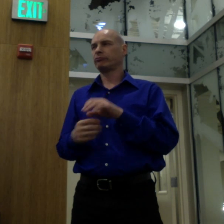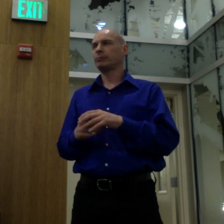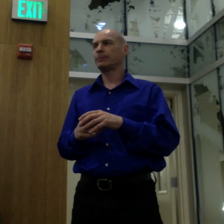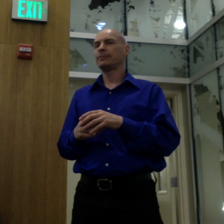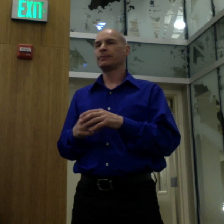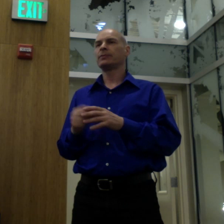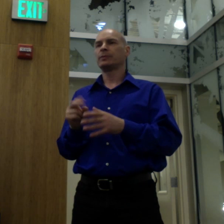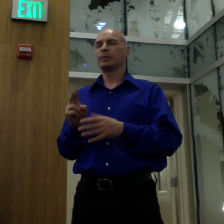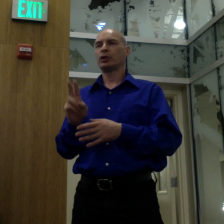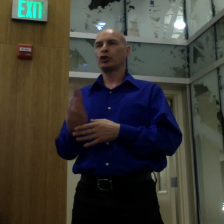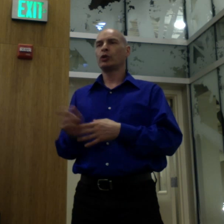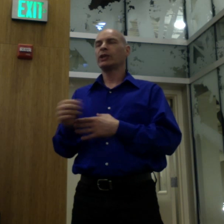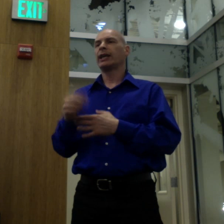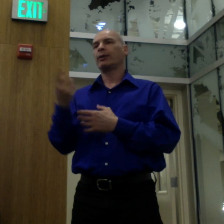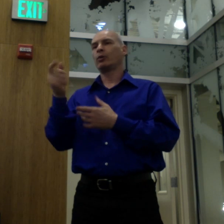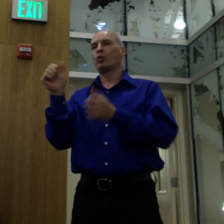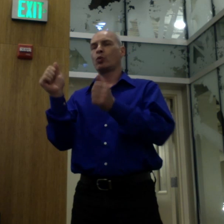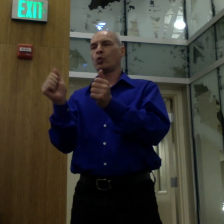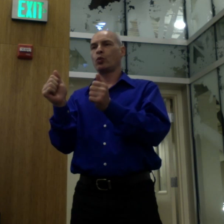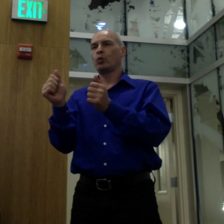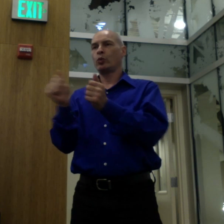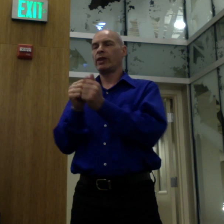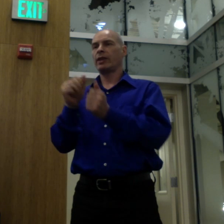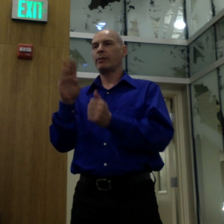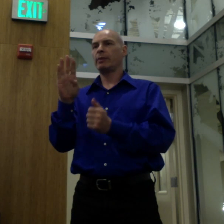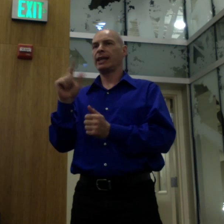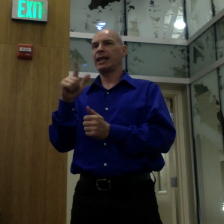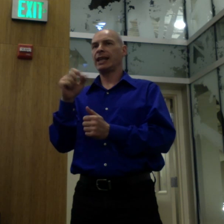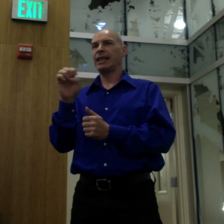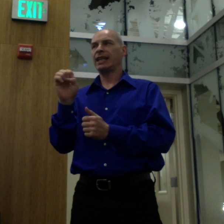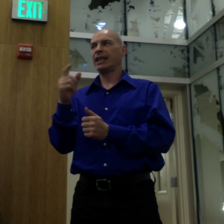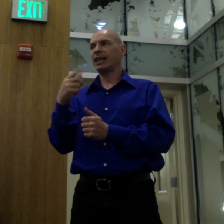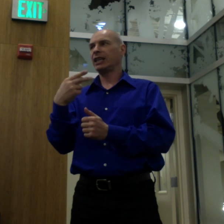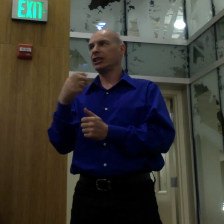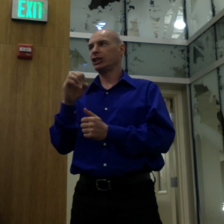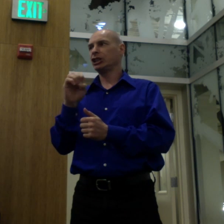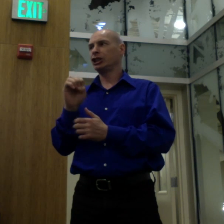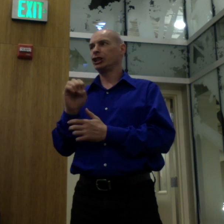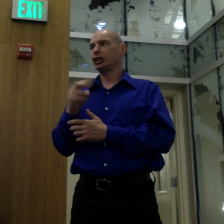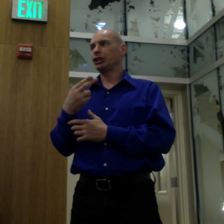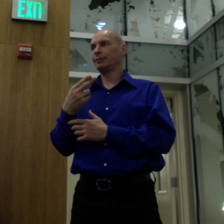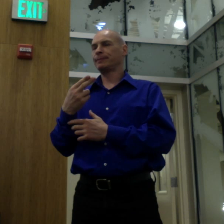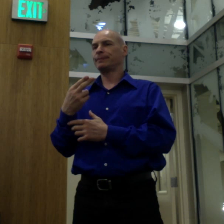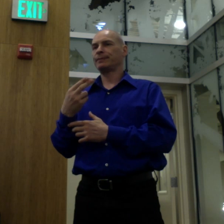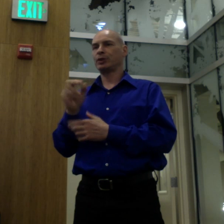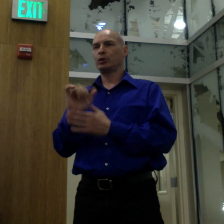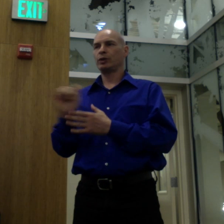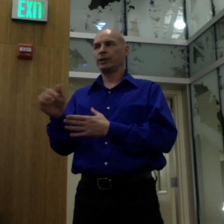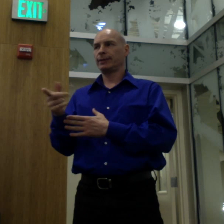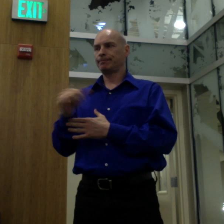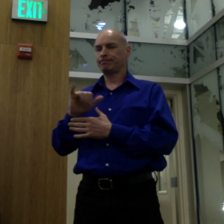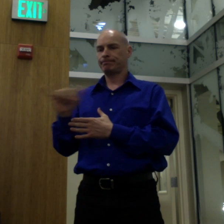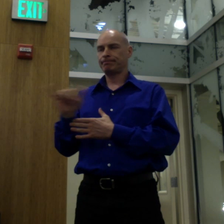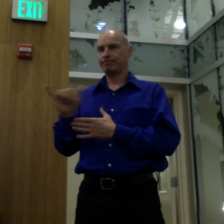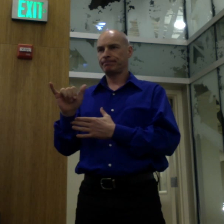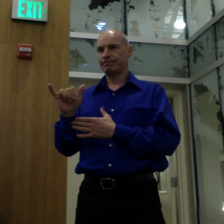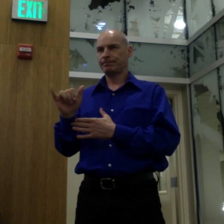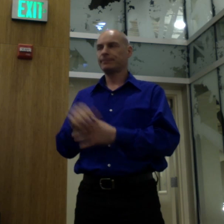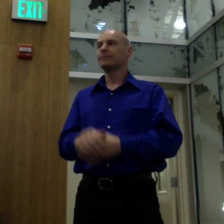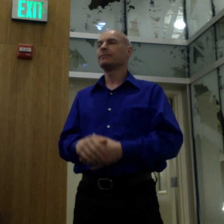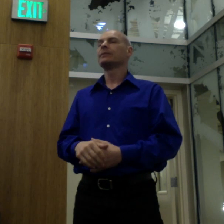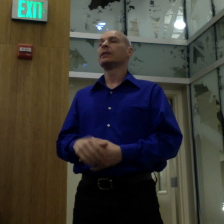use. They use bleach and they use ultraviolet light. You've got tablets. These are all for maybe when you're